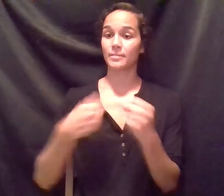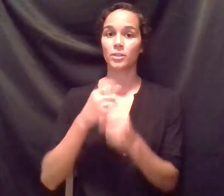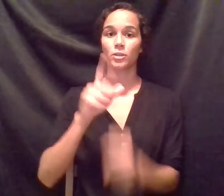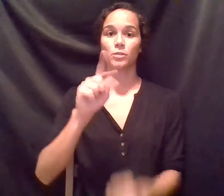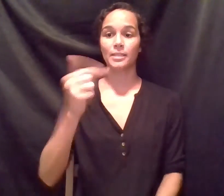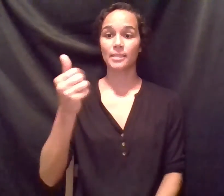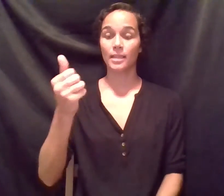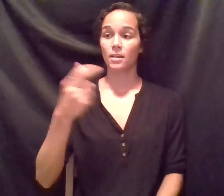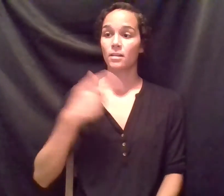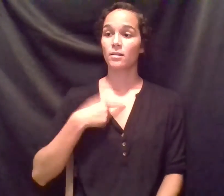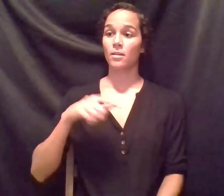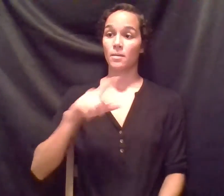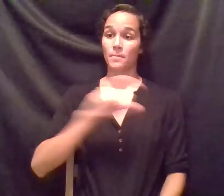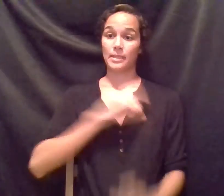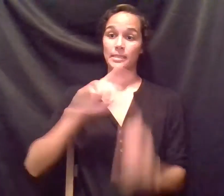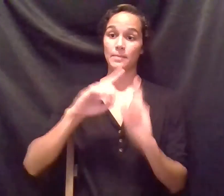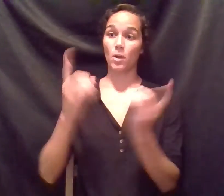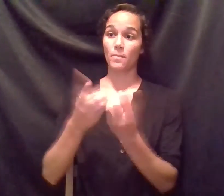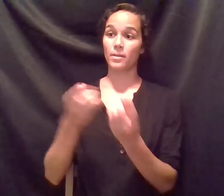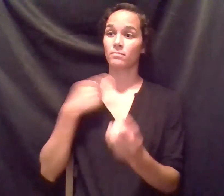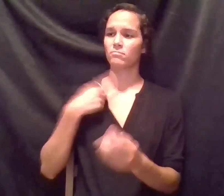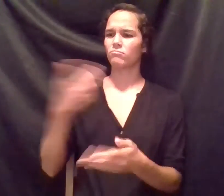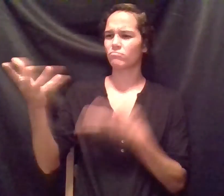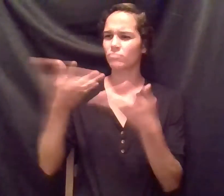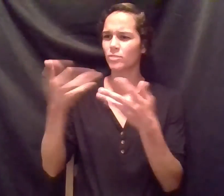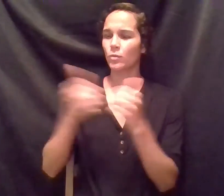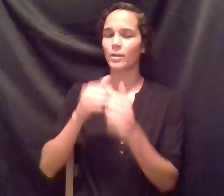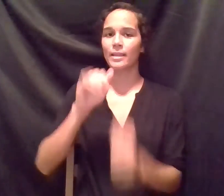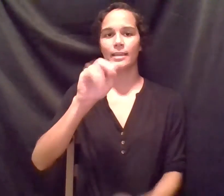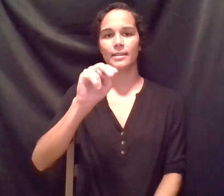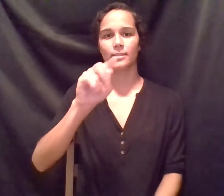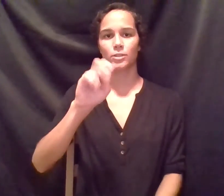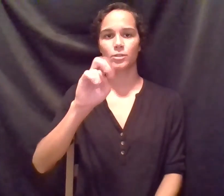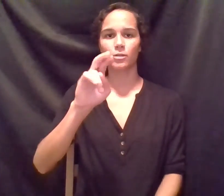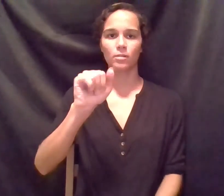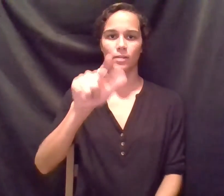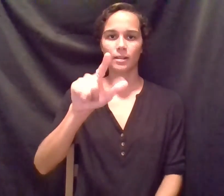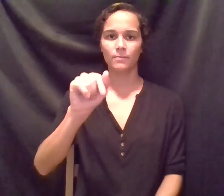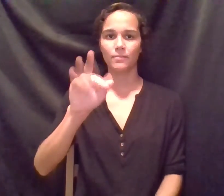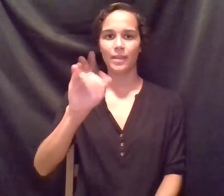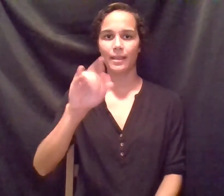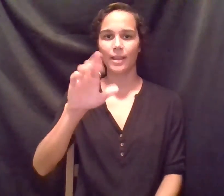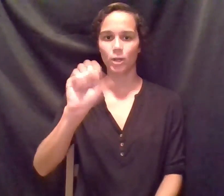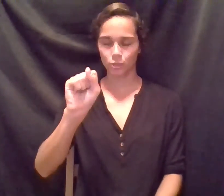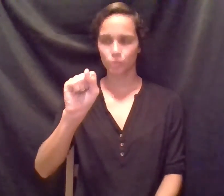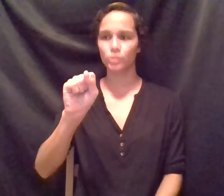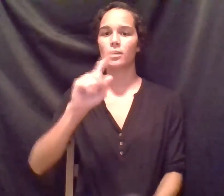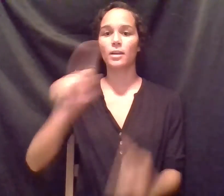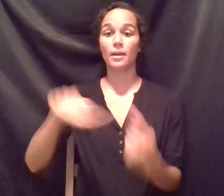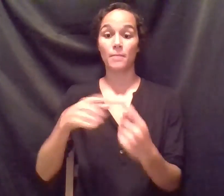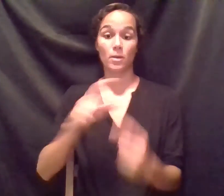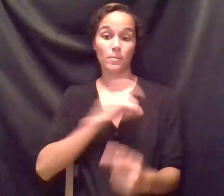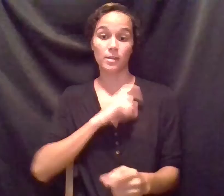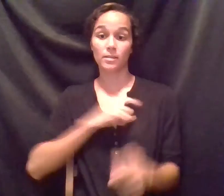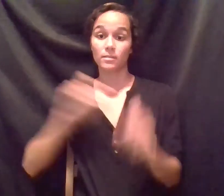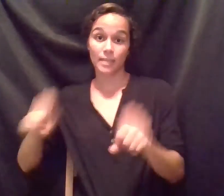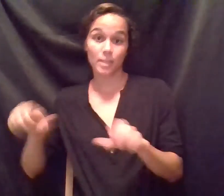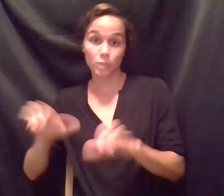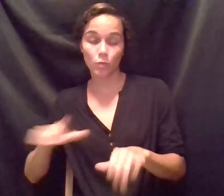about what police are allowed to do and aren't allowed to do. And about 3 years ago, I thought we kind of had things settled, and things did settle down. But this